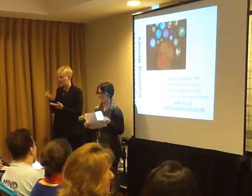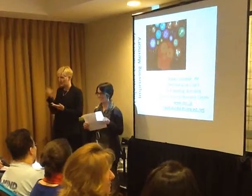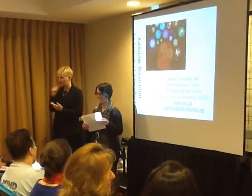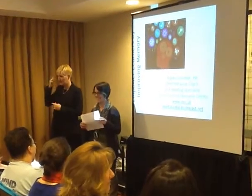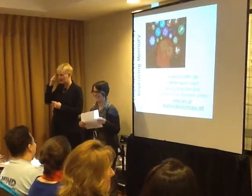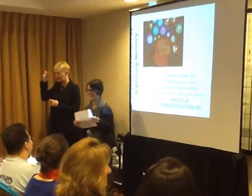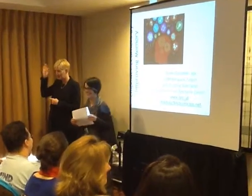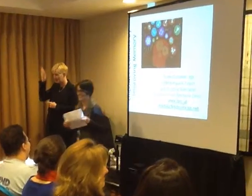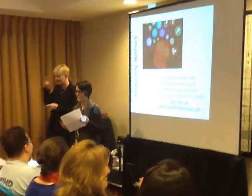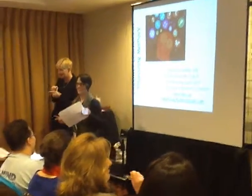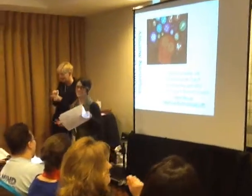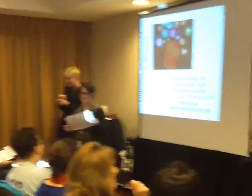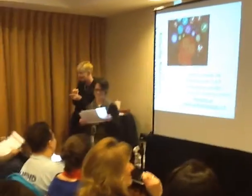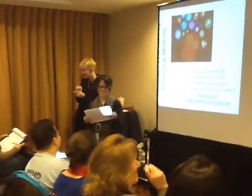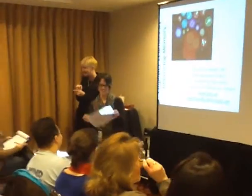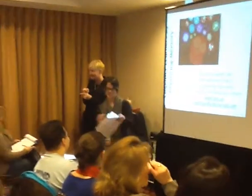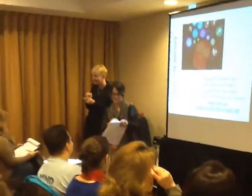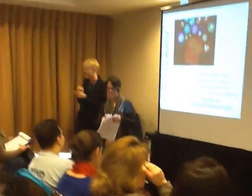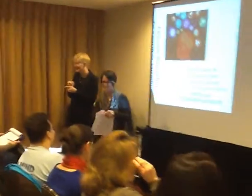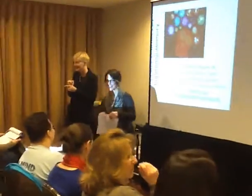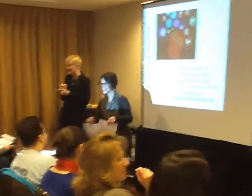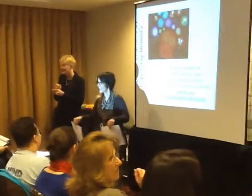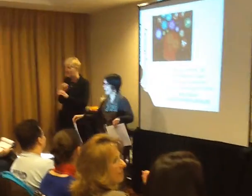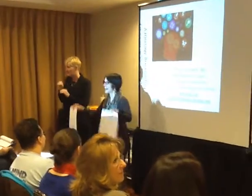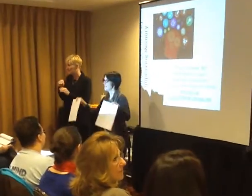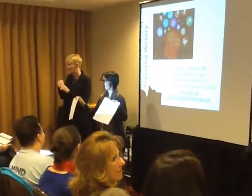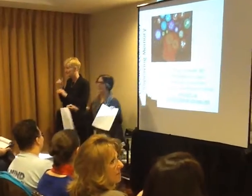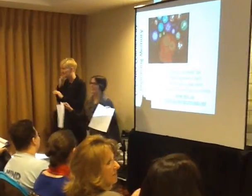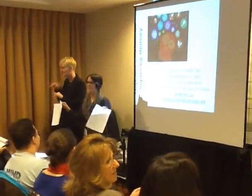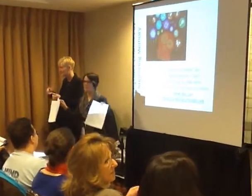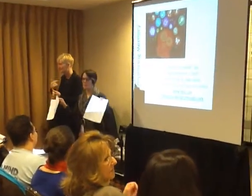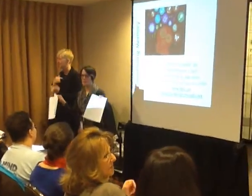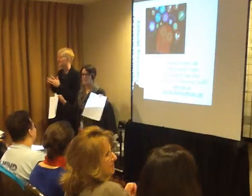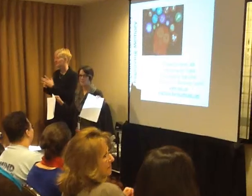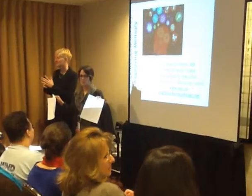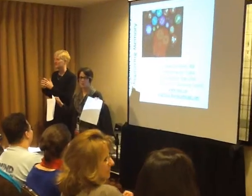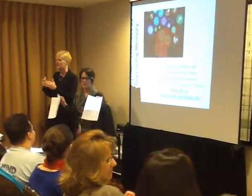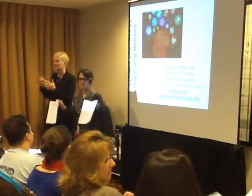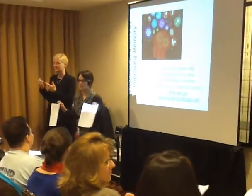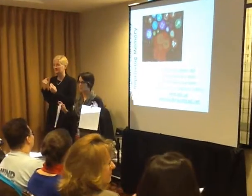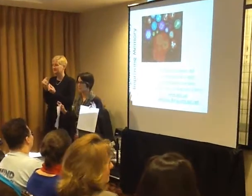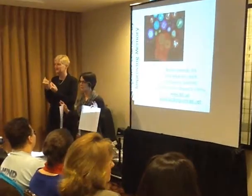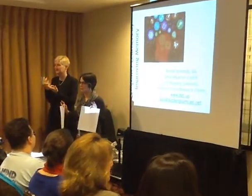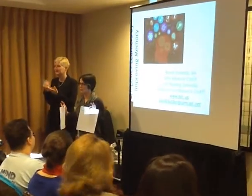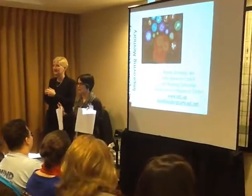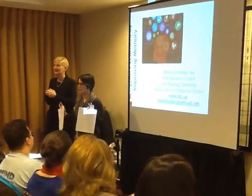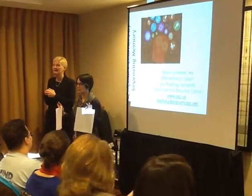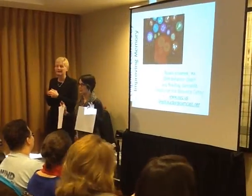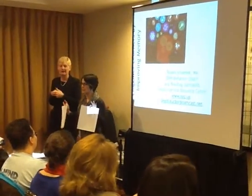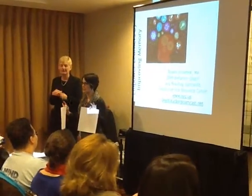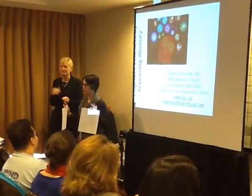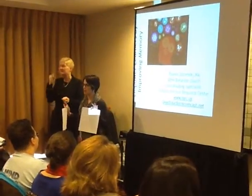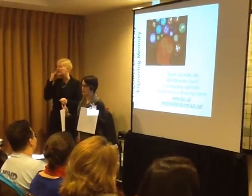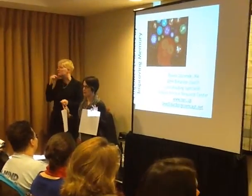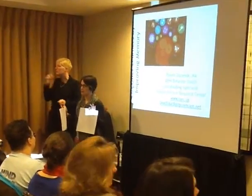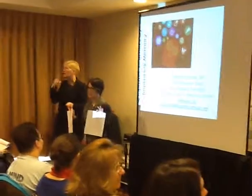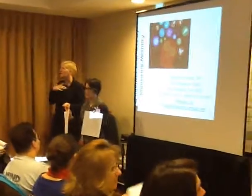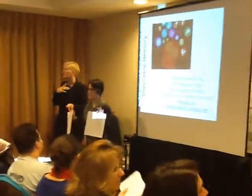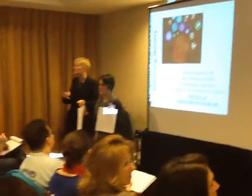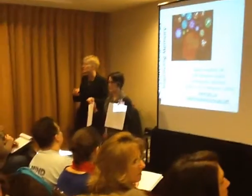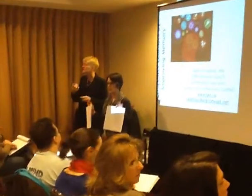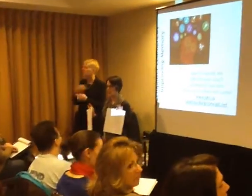communication, right? Nobody's in the wrong room. We're going to start by passing this around. This is just if you guys are interested in some of the